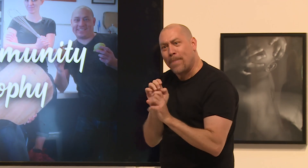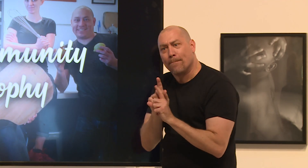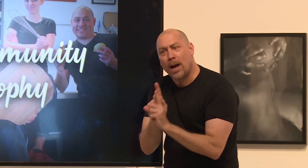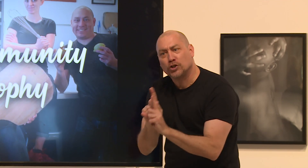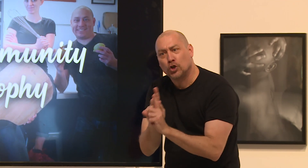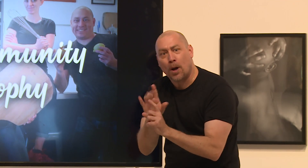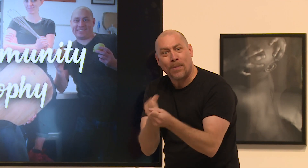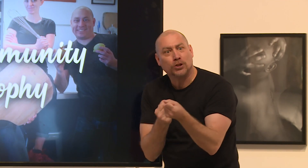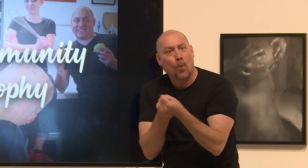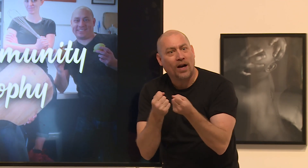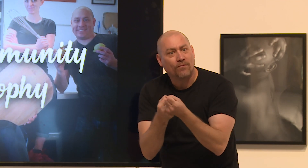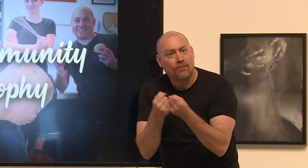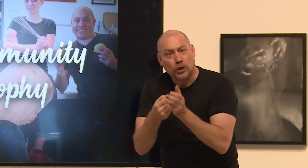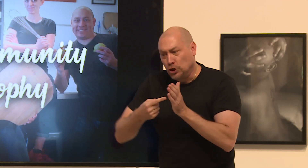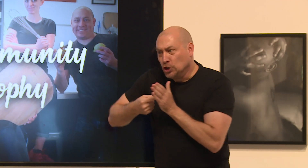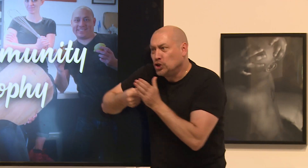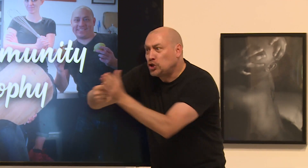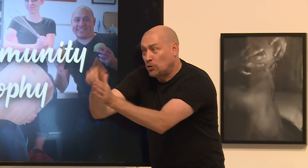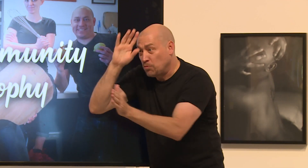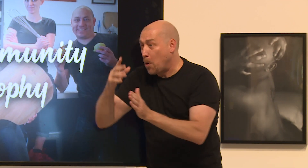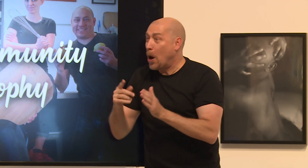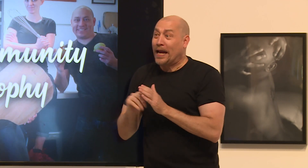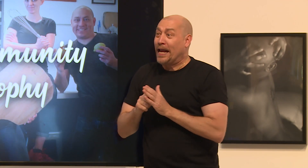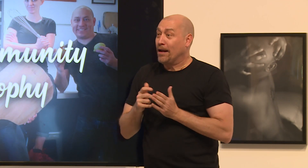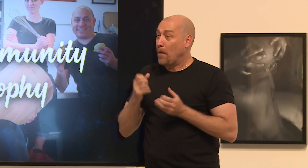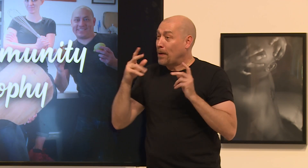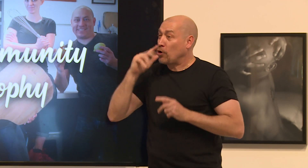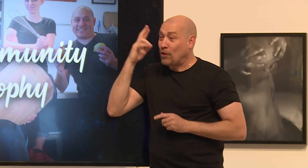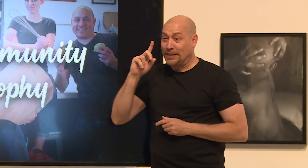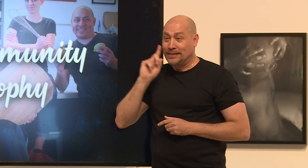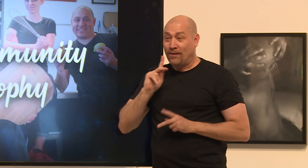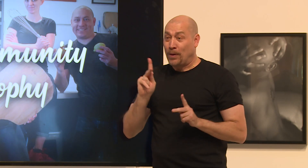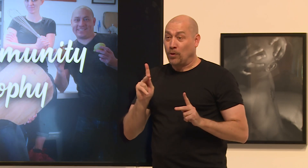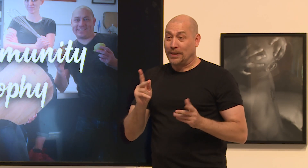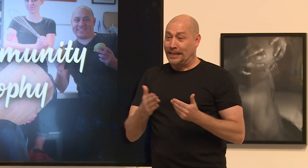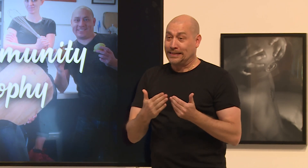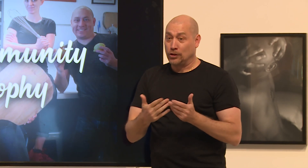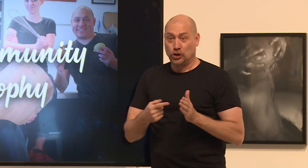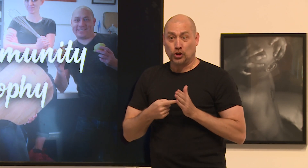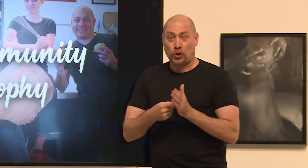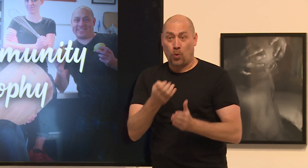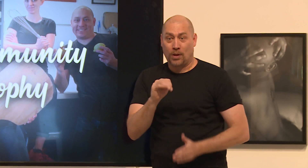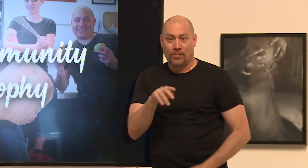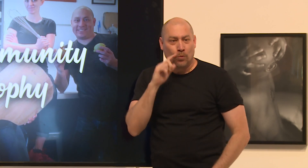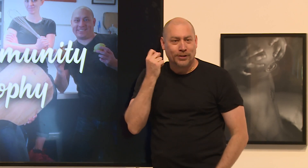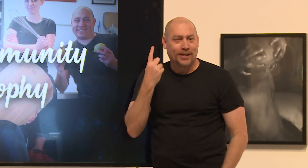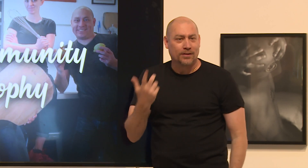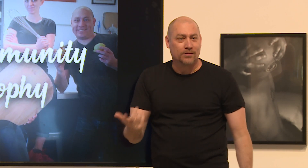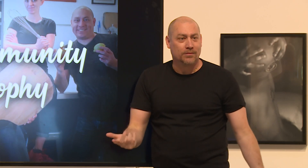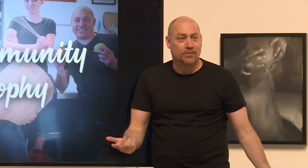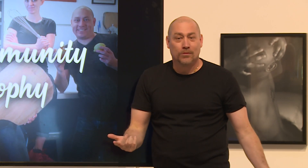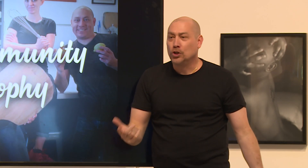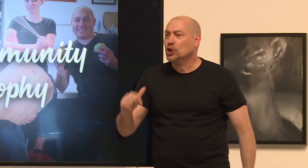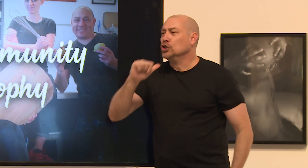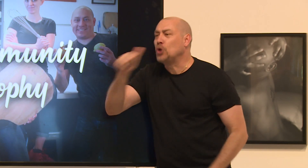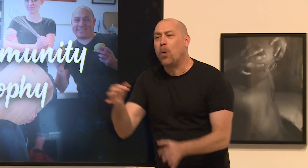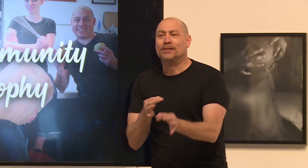punished when we were younger for using sign. Some of us didn't sign until we were adults. But we need to show them, how